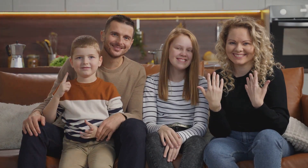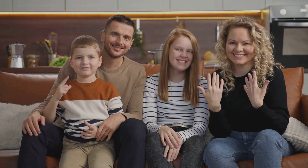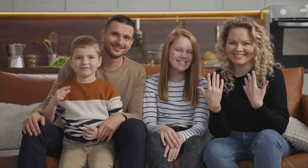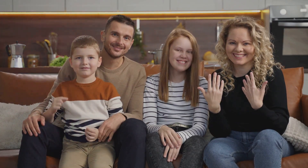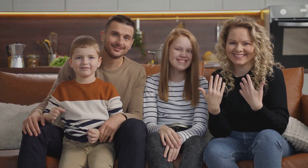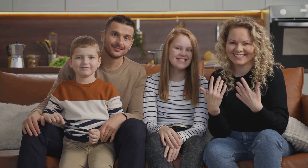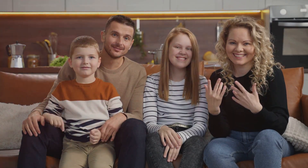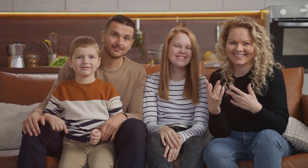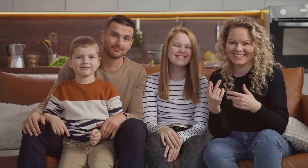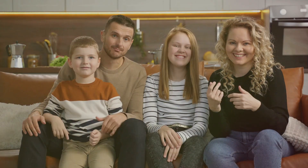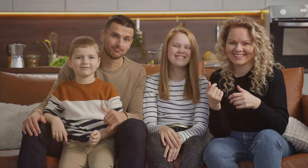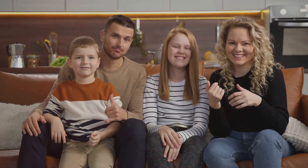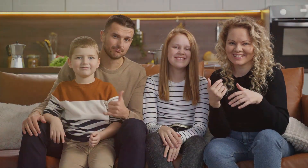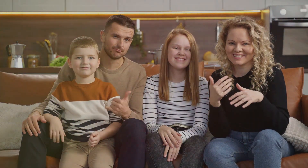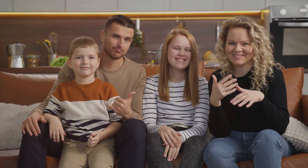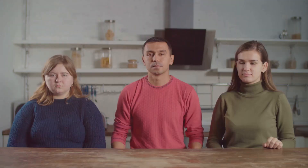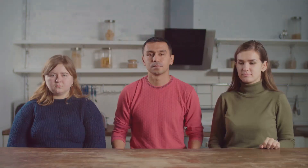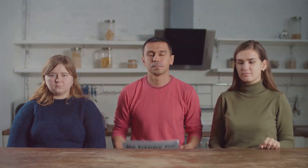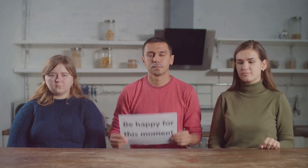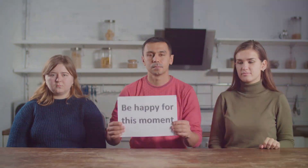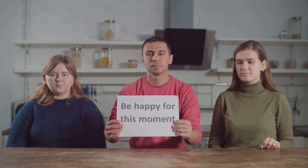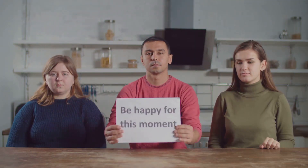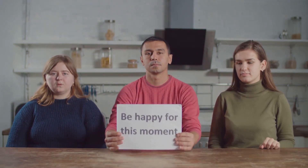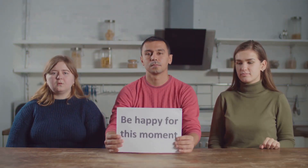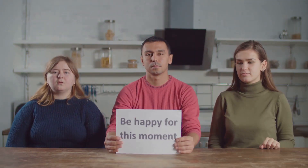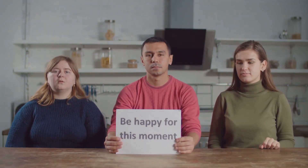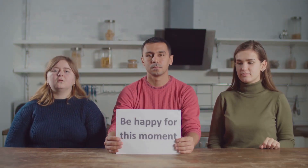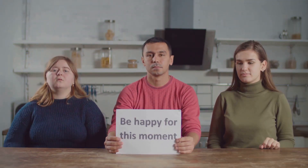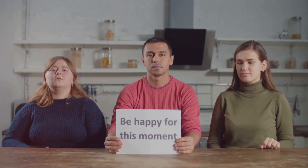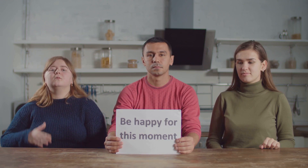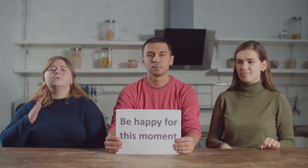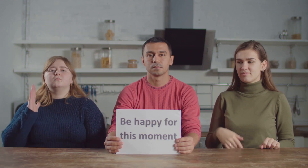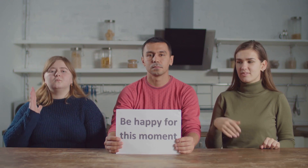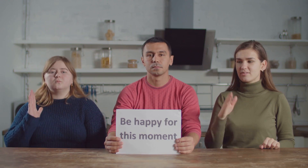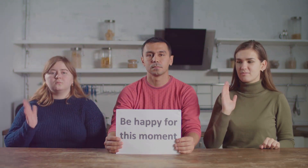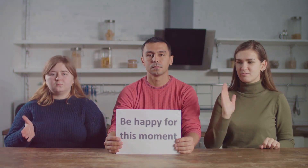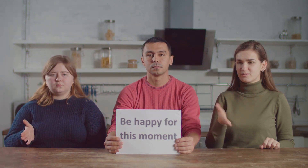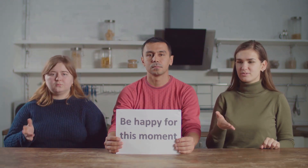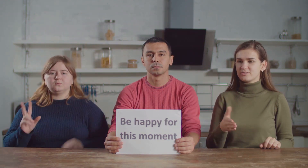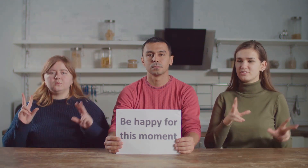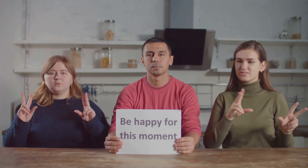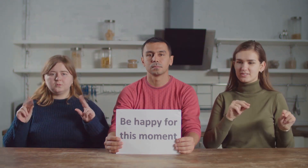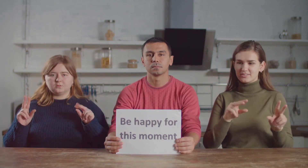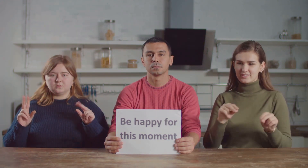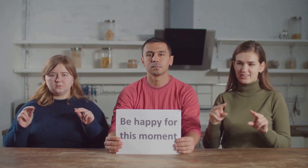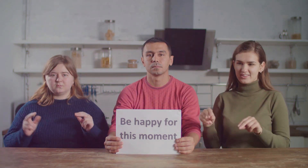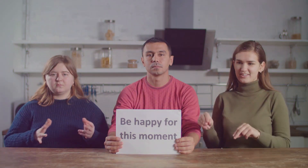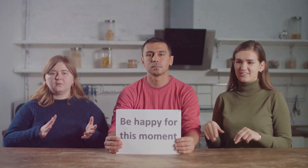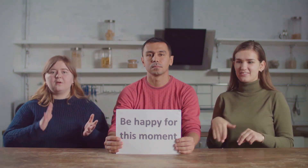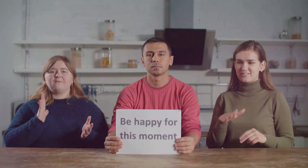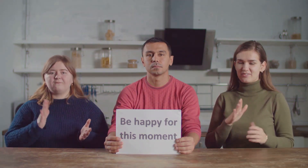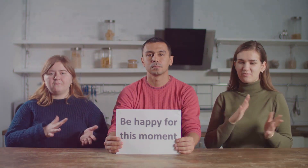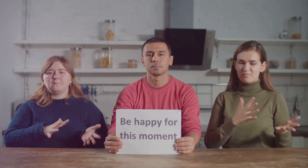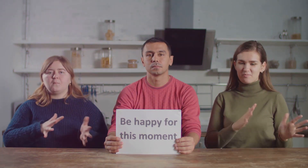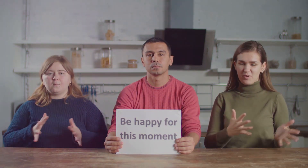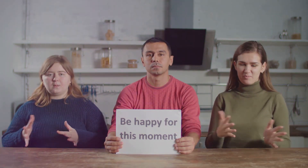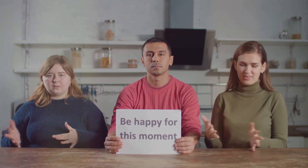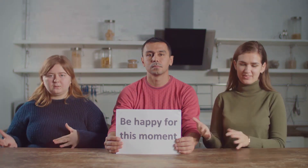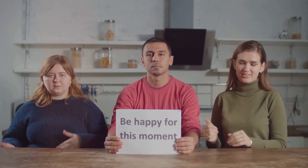insights that come with being Deaf. It's a shift in perspective that celebrates the visual world that Deaf people inhabit, rather than mourning